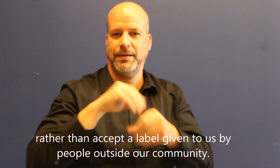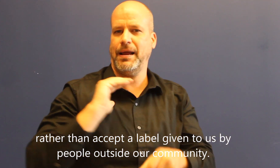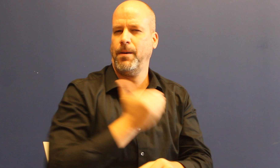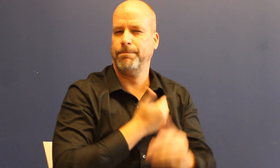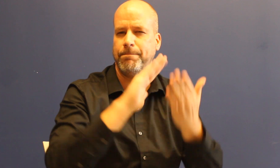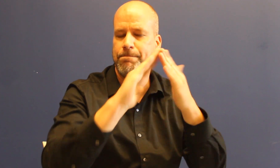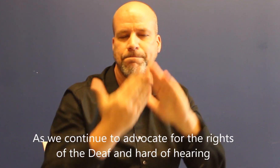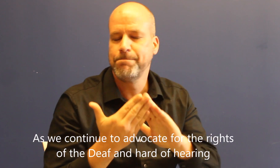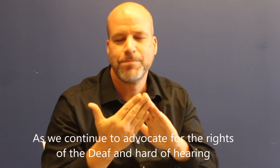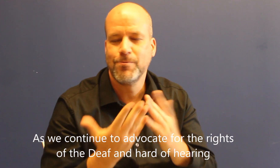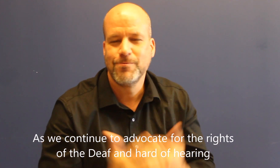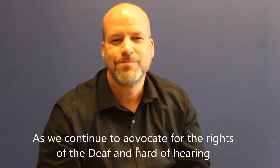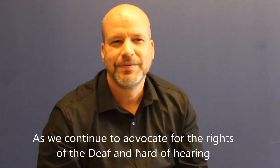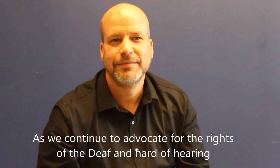by people outside our community.